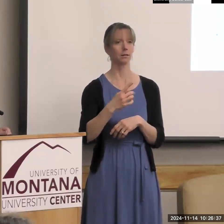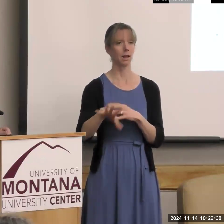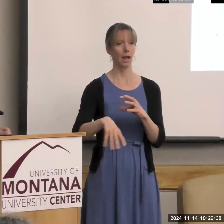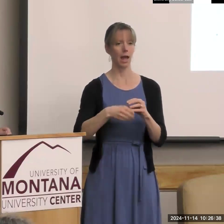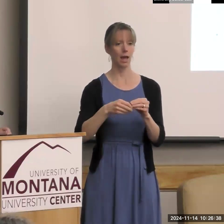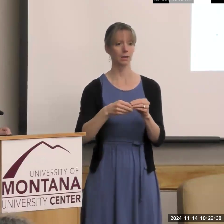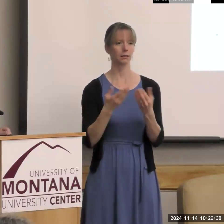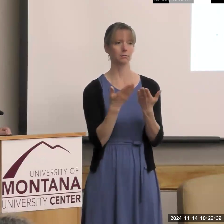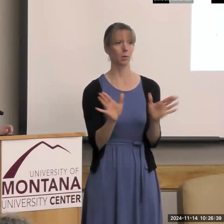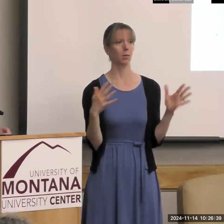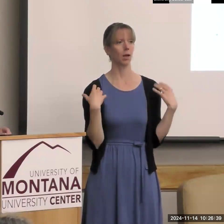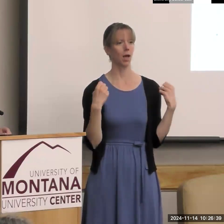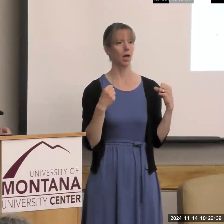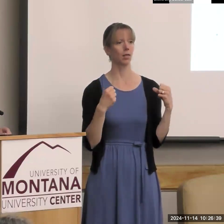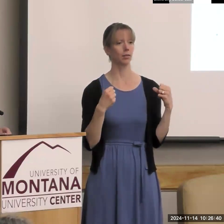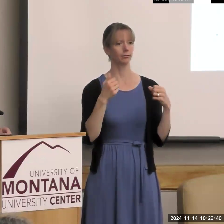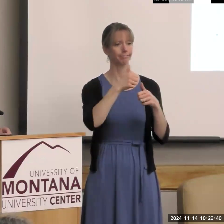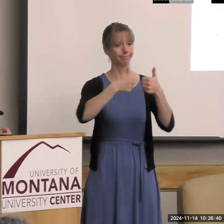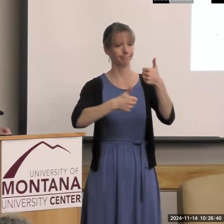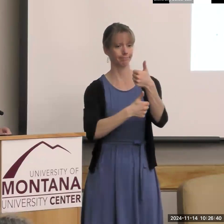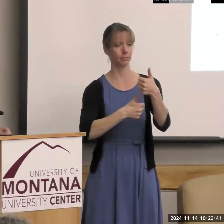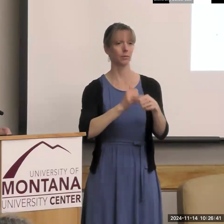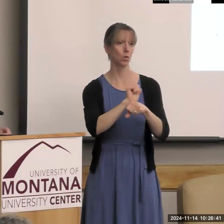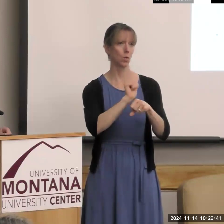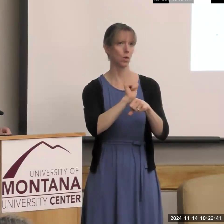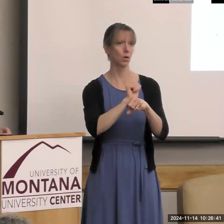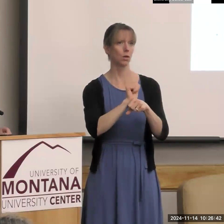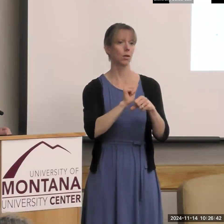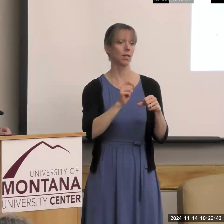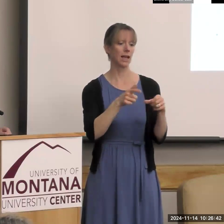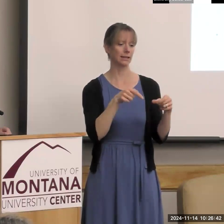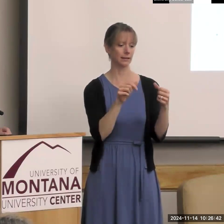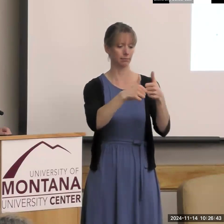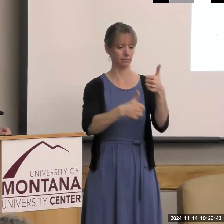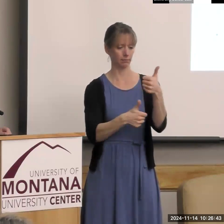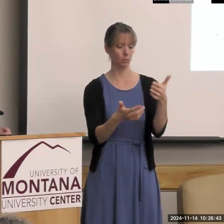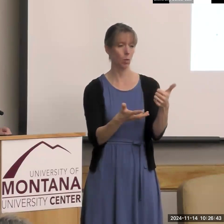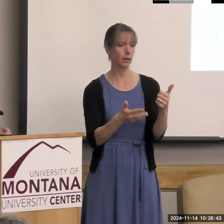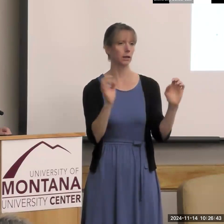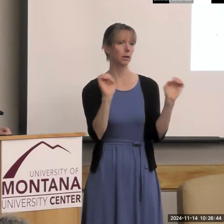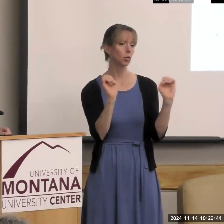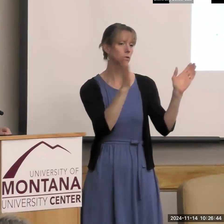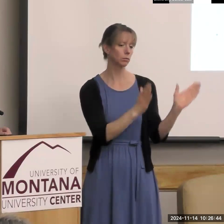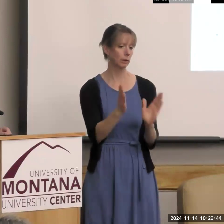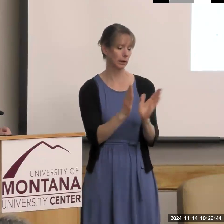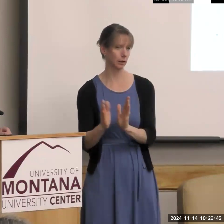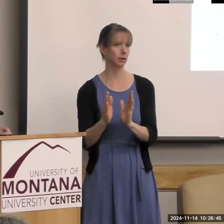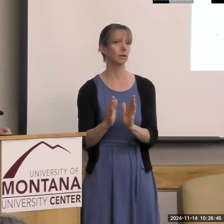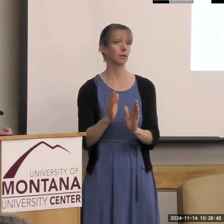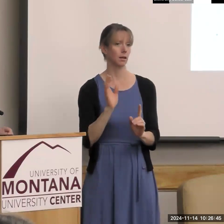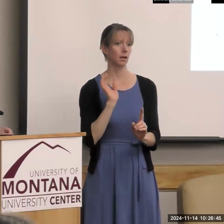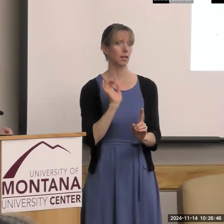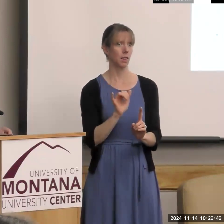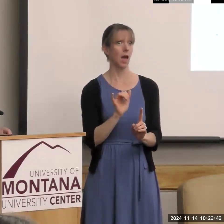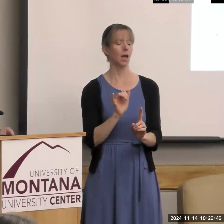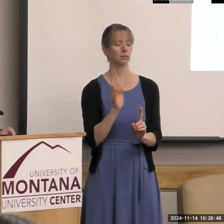health domain in terms of the work we do, and that's emergency preparedness. That became a very